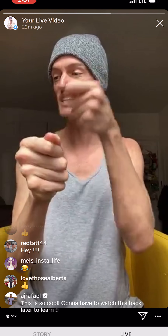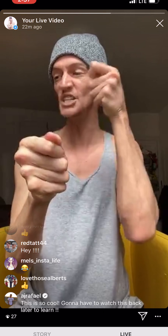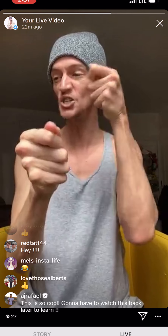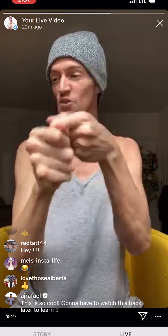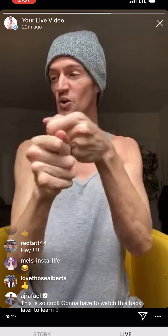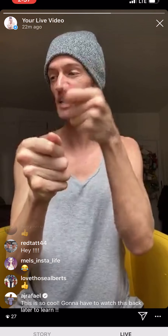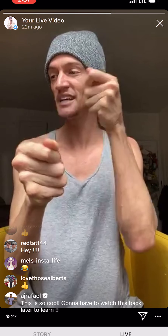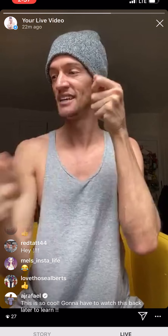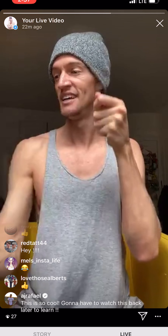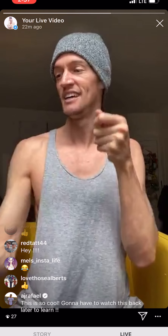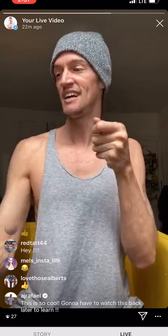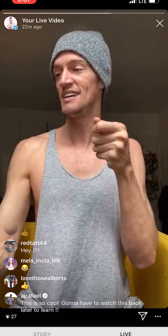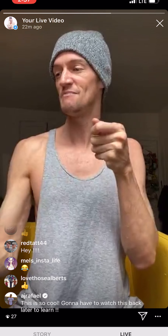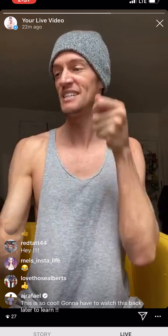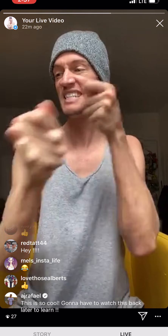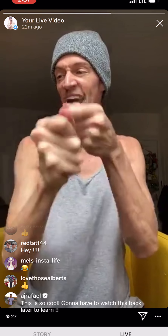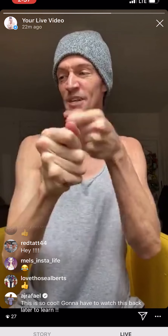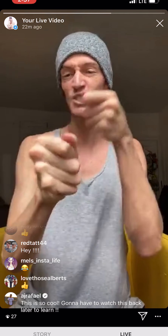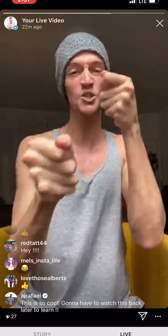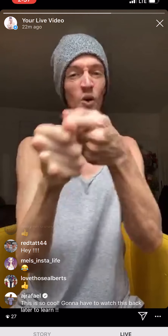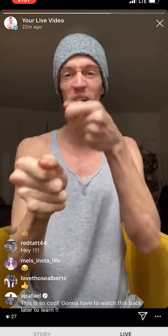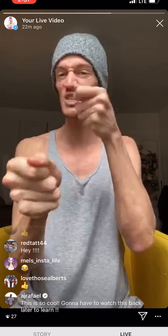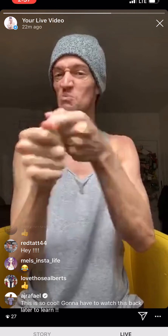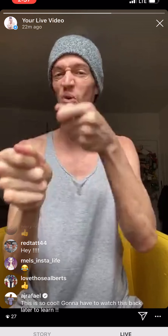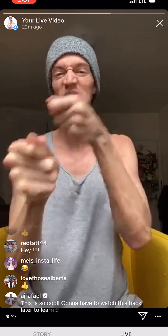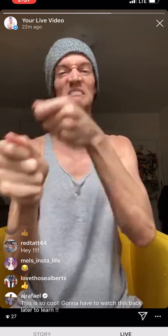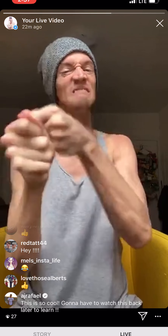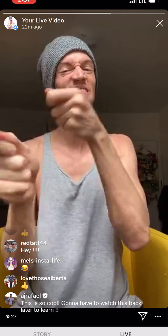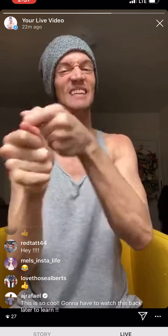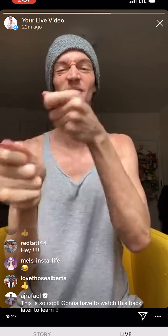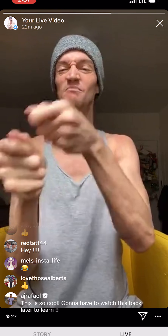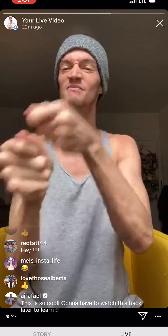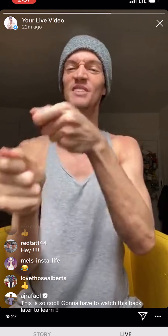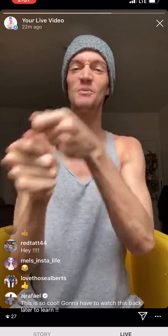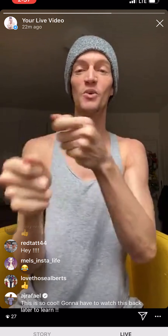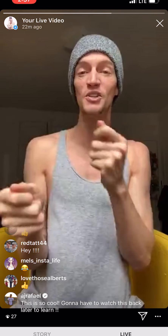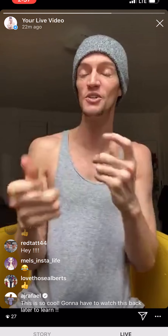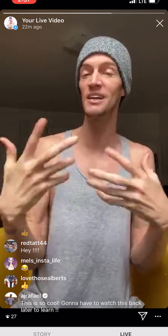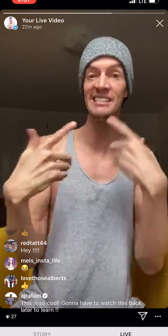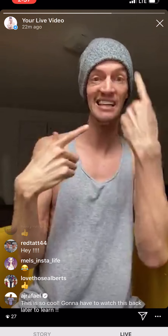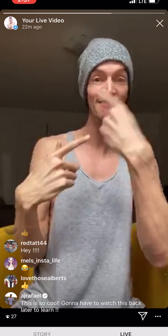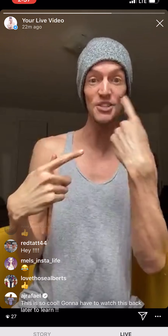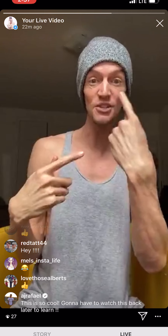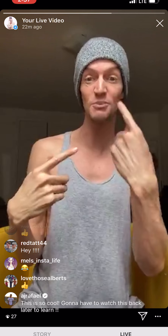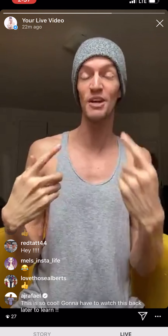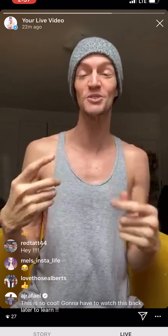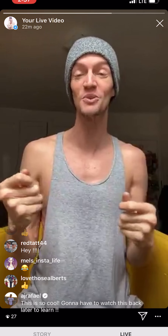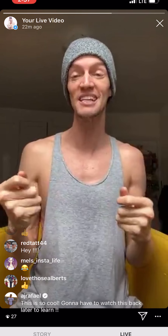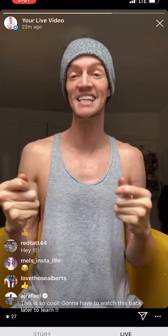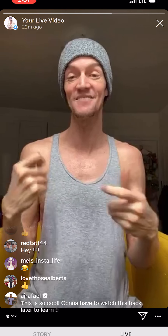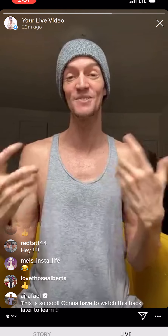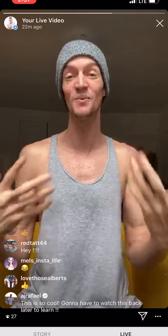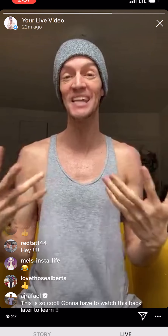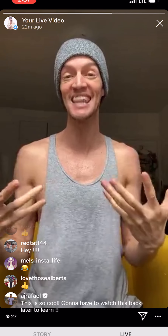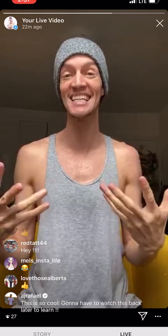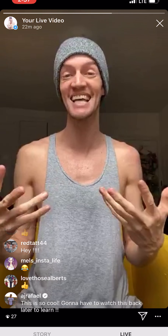destroy, um, damage, torment, spoil. Oh, and you know, the more you do it, facial expression really gives way to that sign and